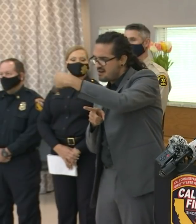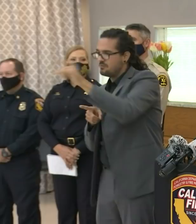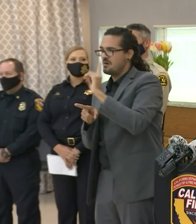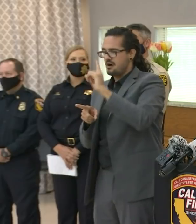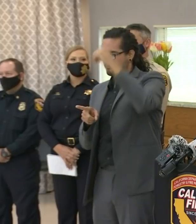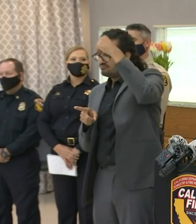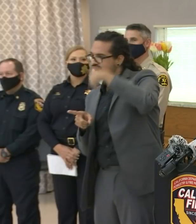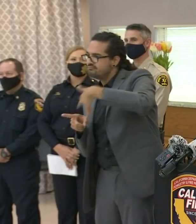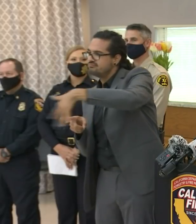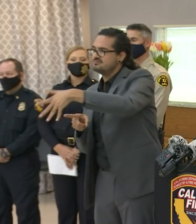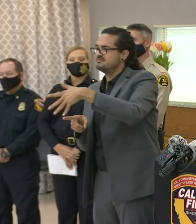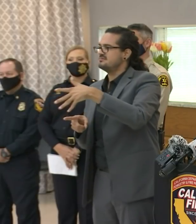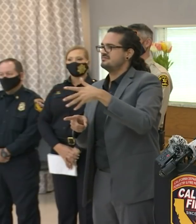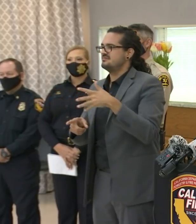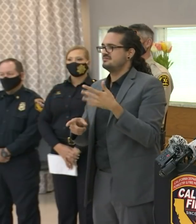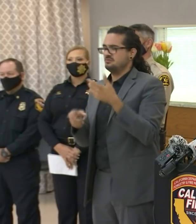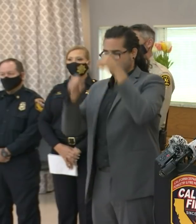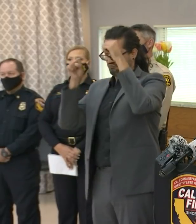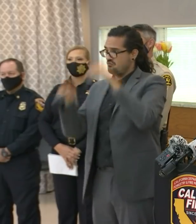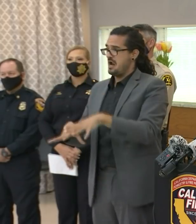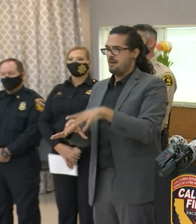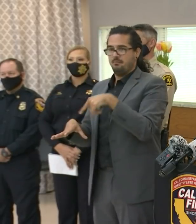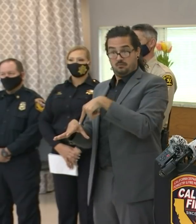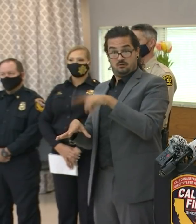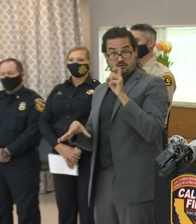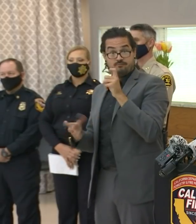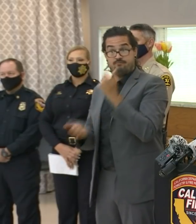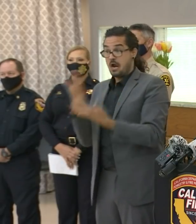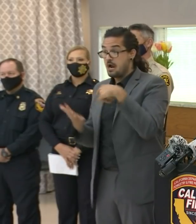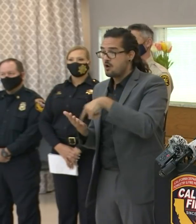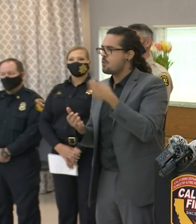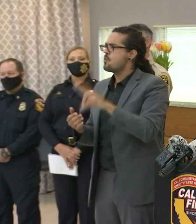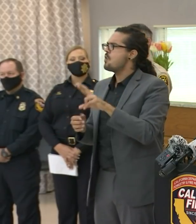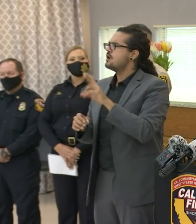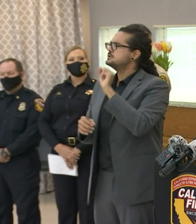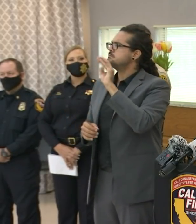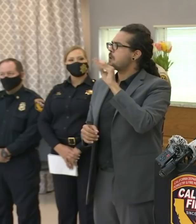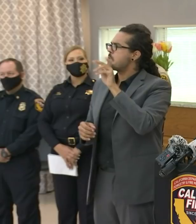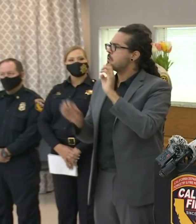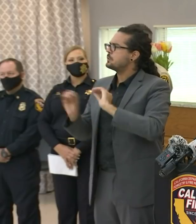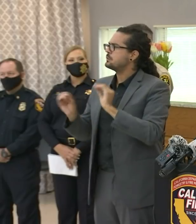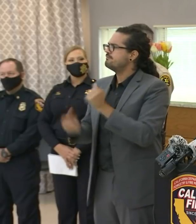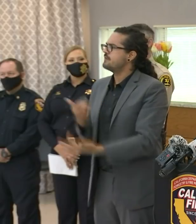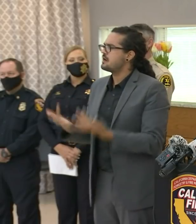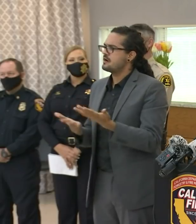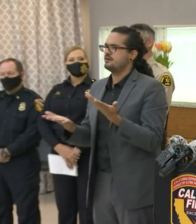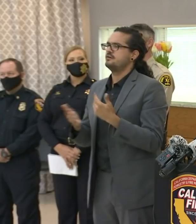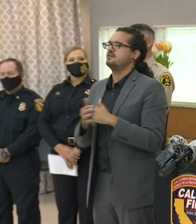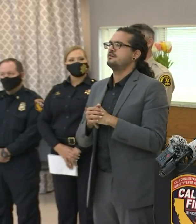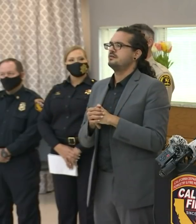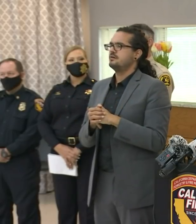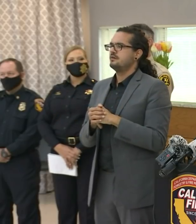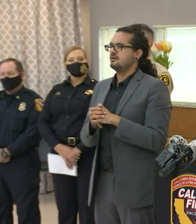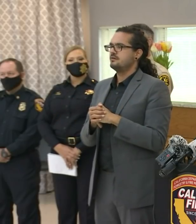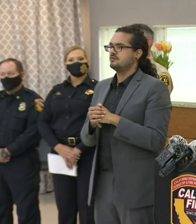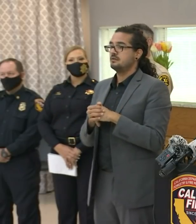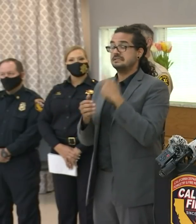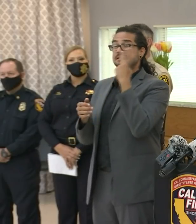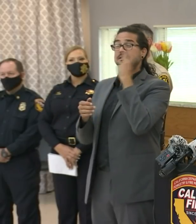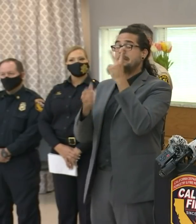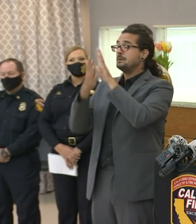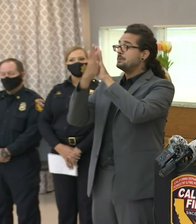our drops effectively. Therefore, the only area that we were able to have that was clear enough to do any sort of work again, as it has been